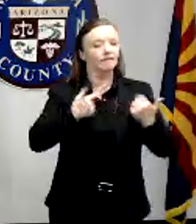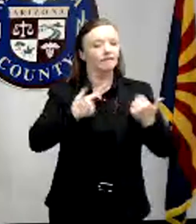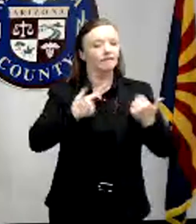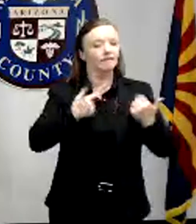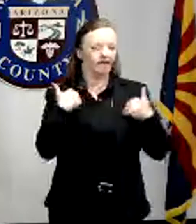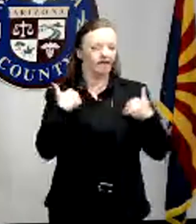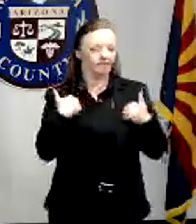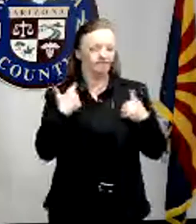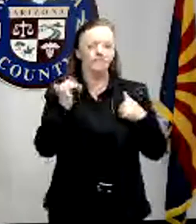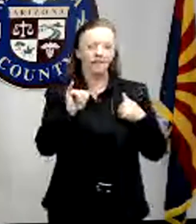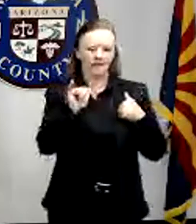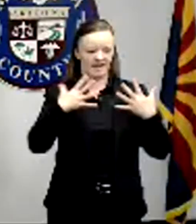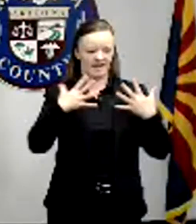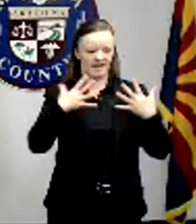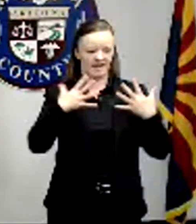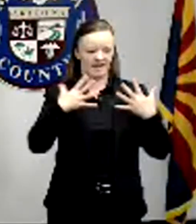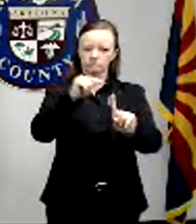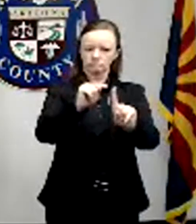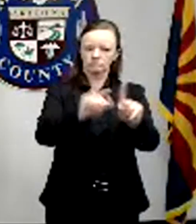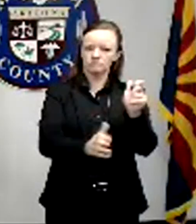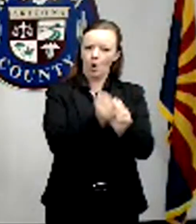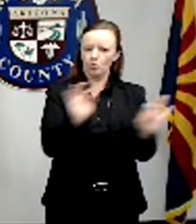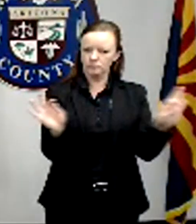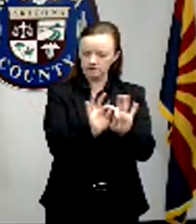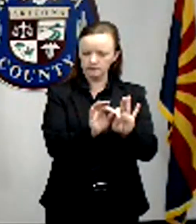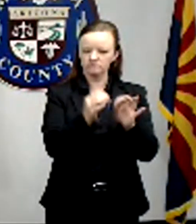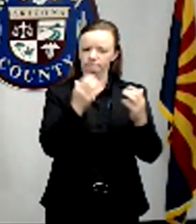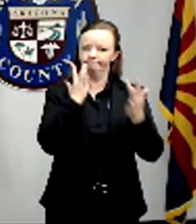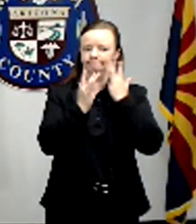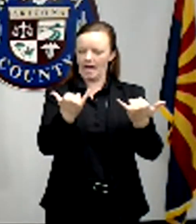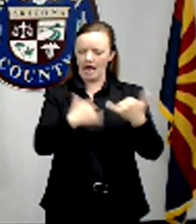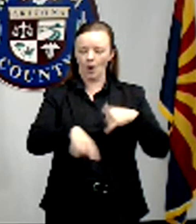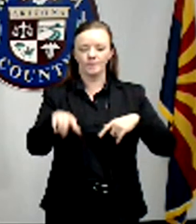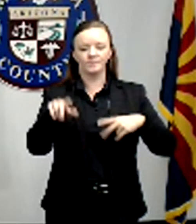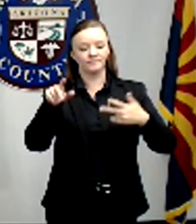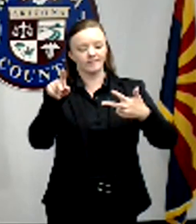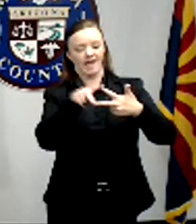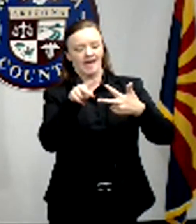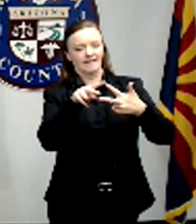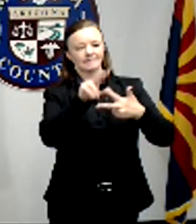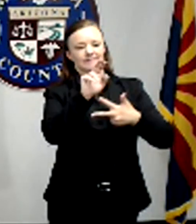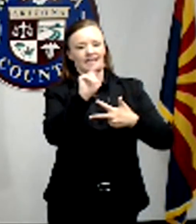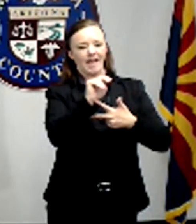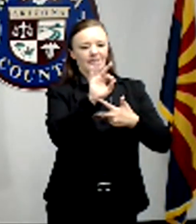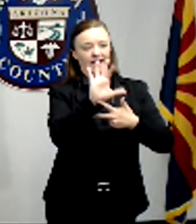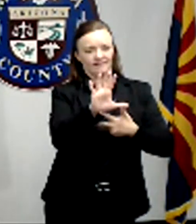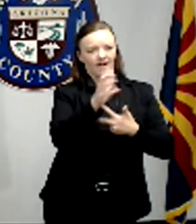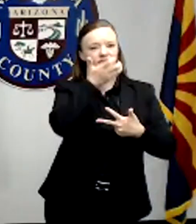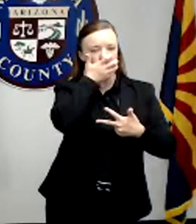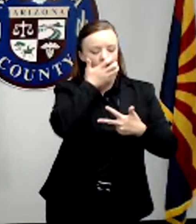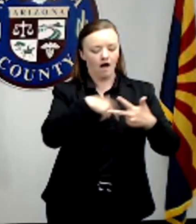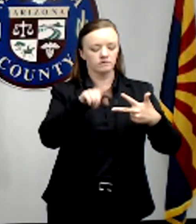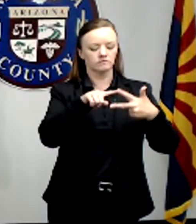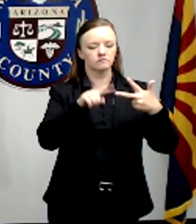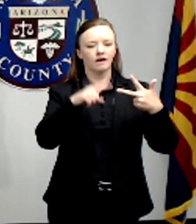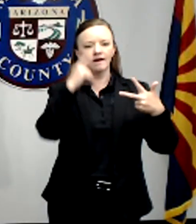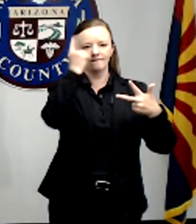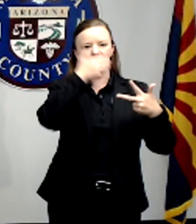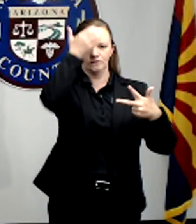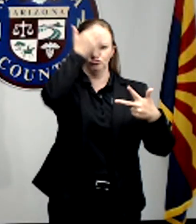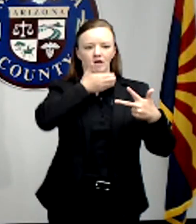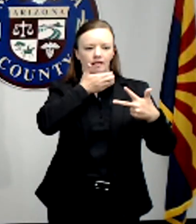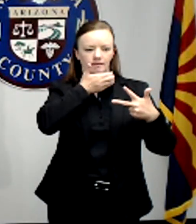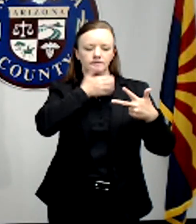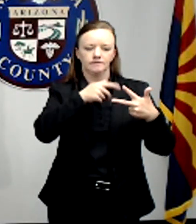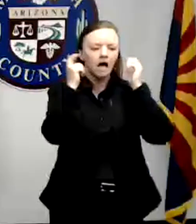But that certainly is our biggest concern at this point. The next is a tie between N95 masks and face shields, which were to 2 to 3 weeks on